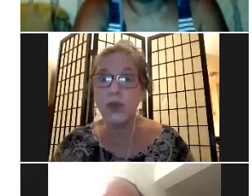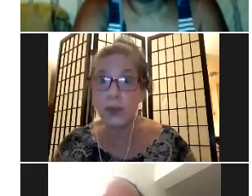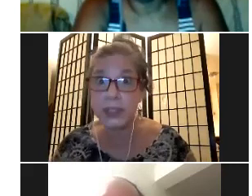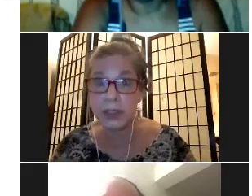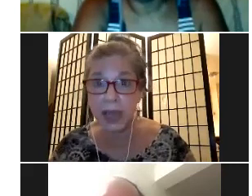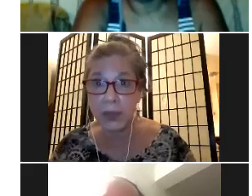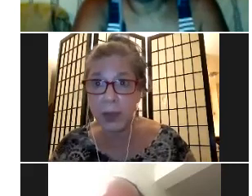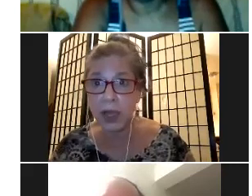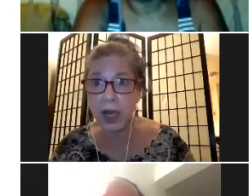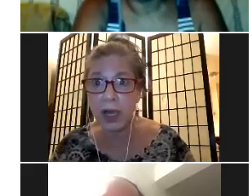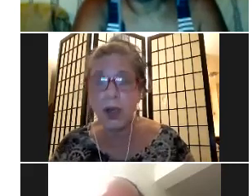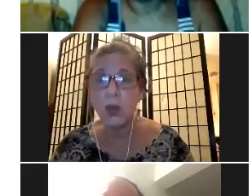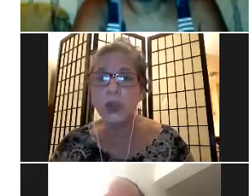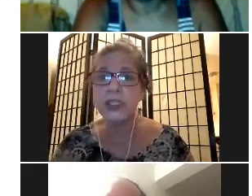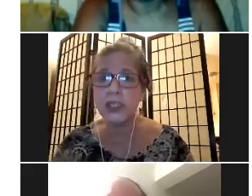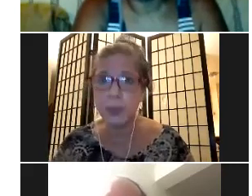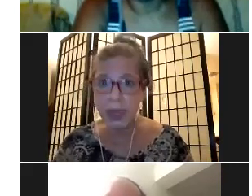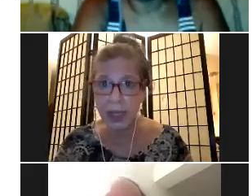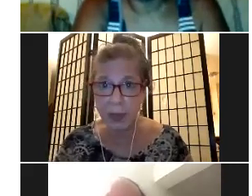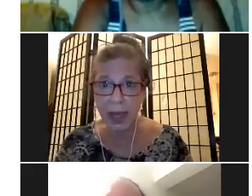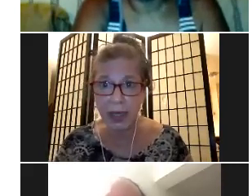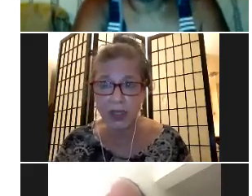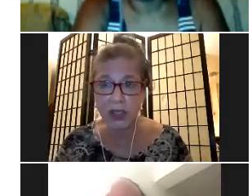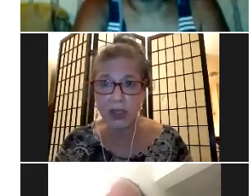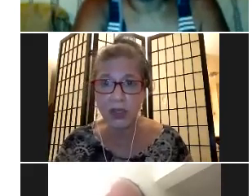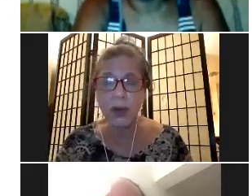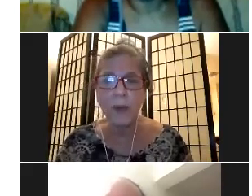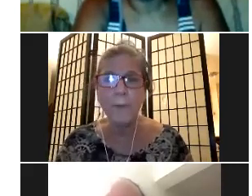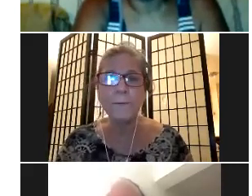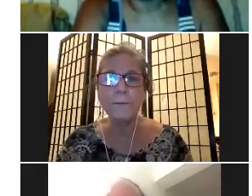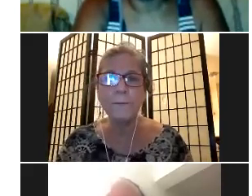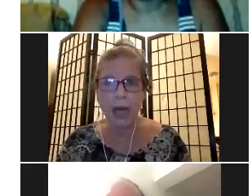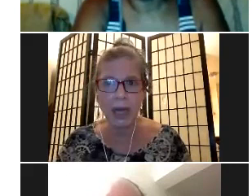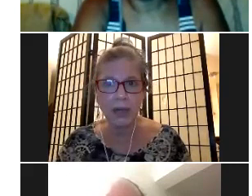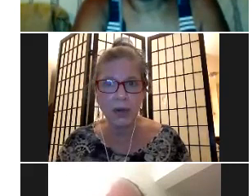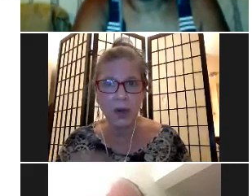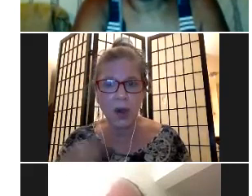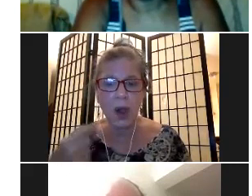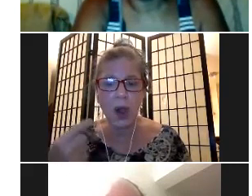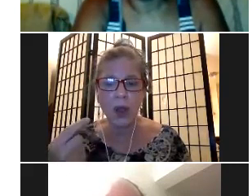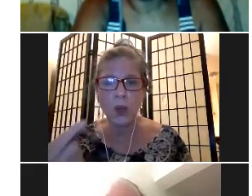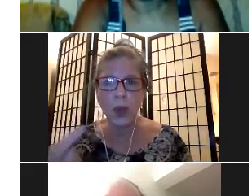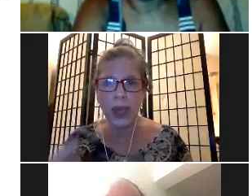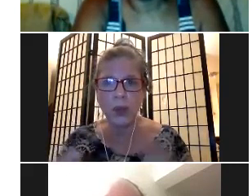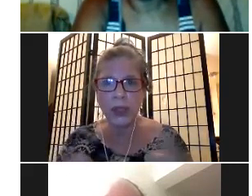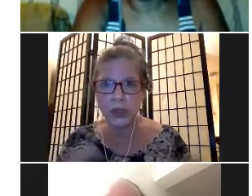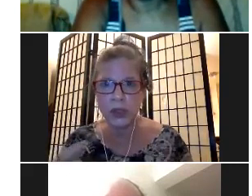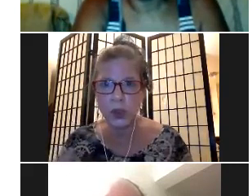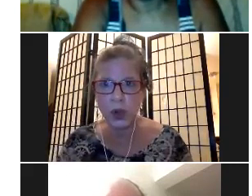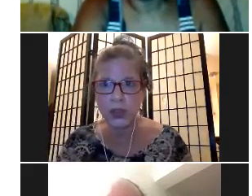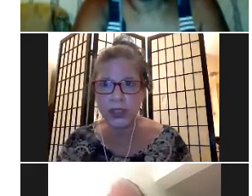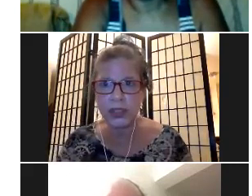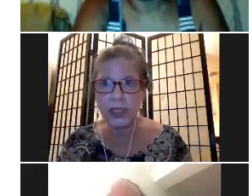someone from South America, we're still Yeah. speaking Spanish, but the way we